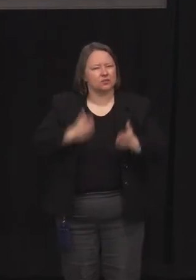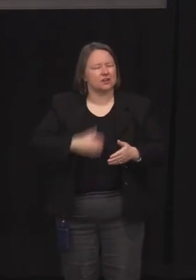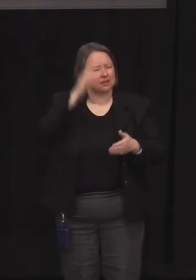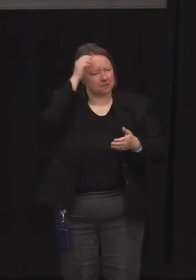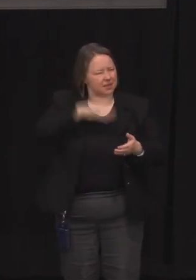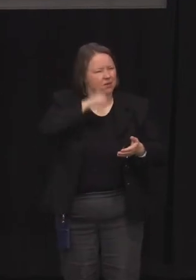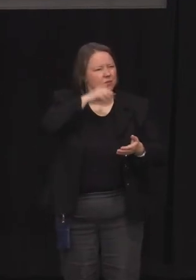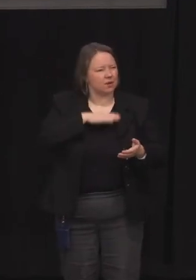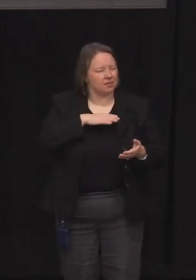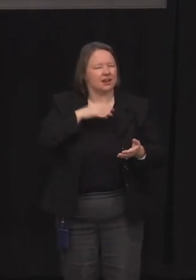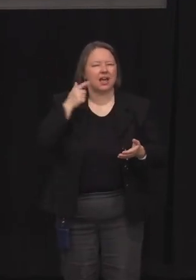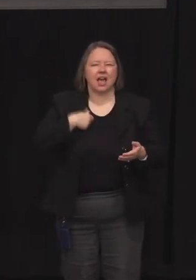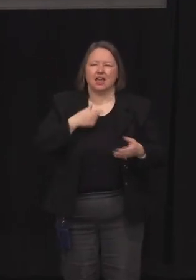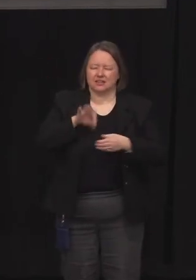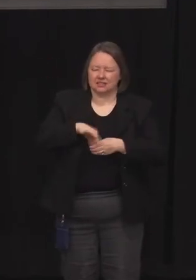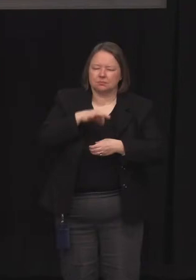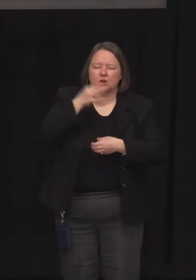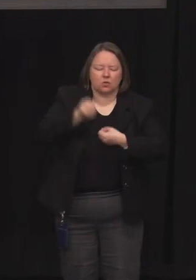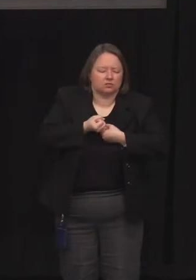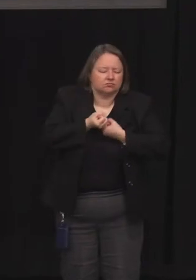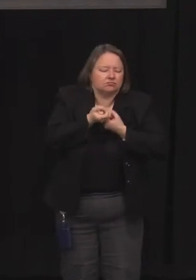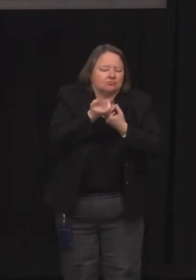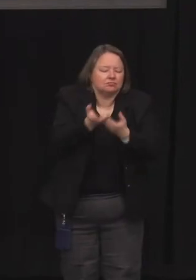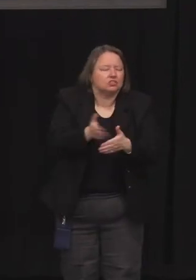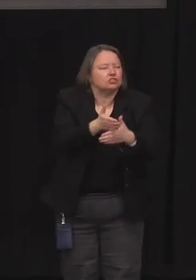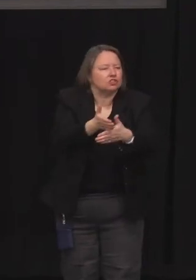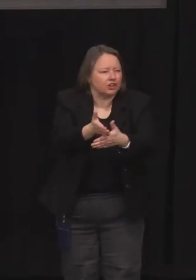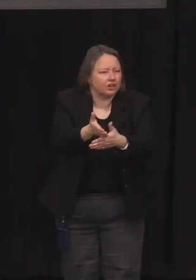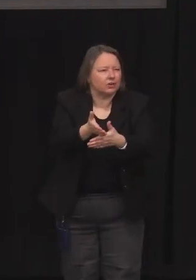I will pour out my spirit in those days."